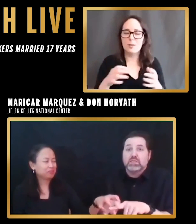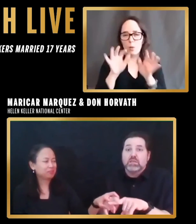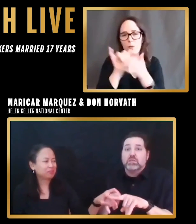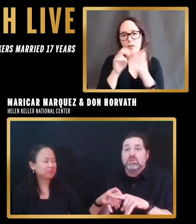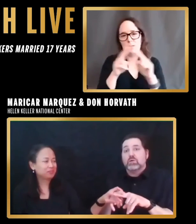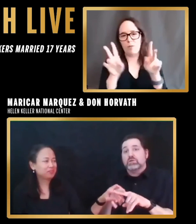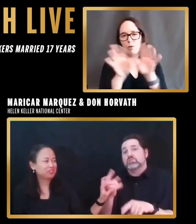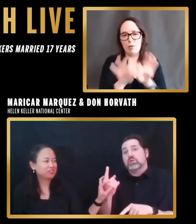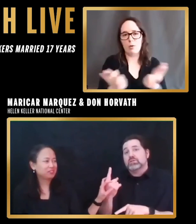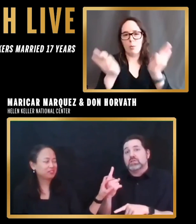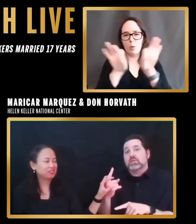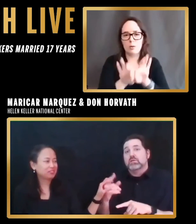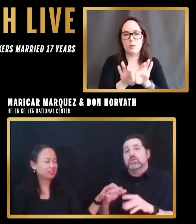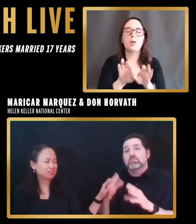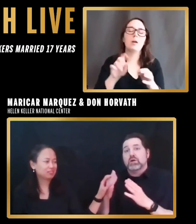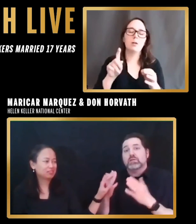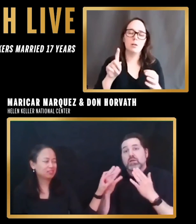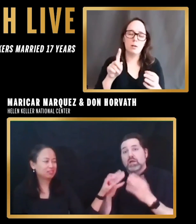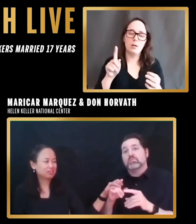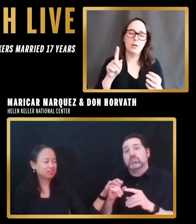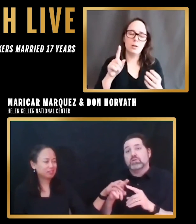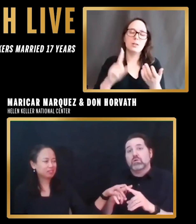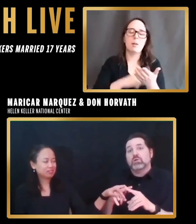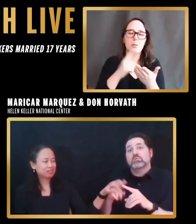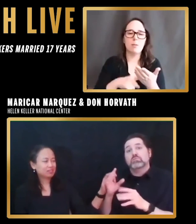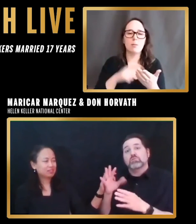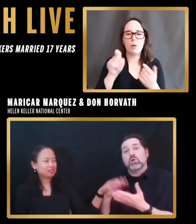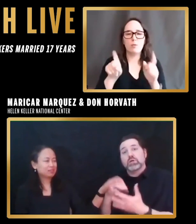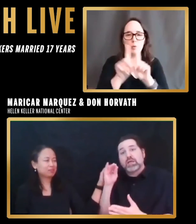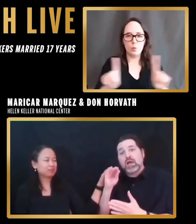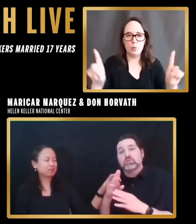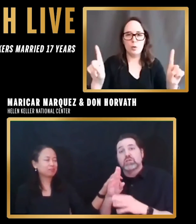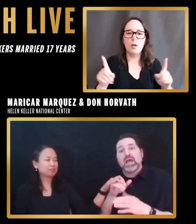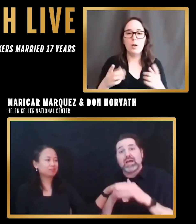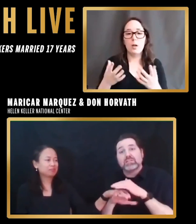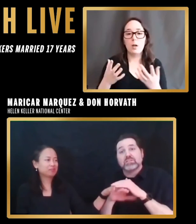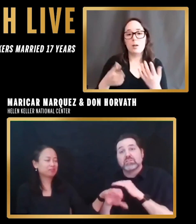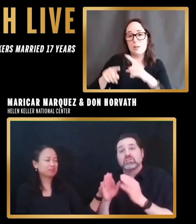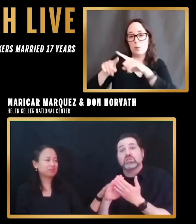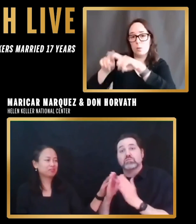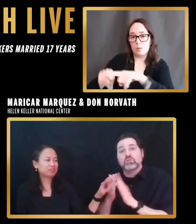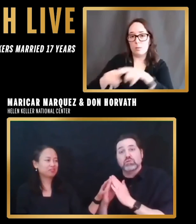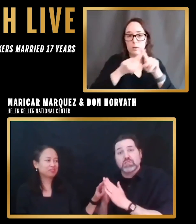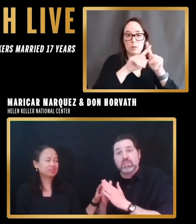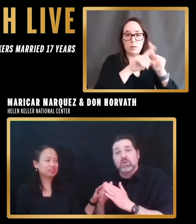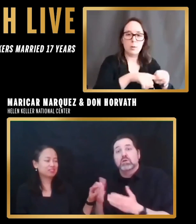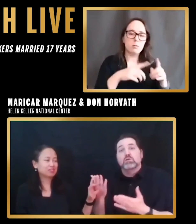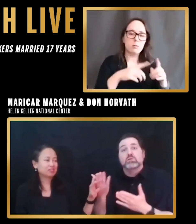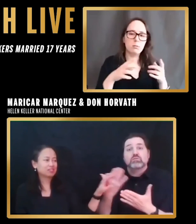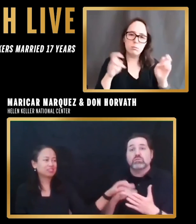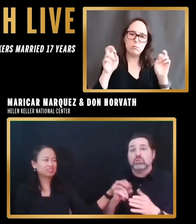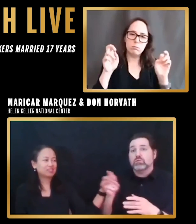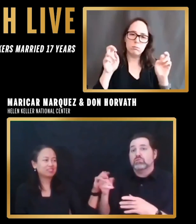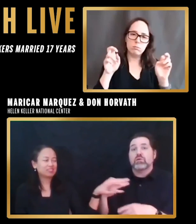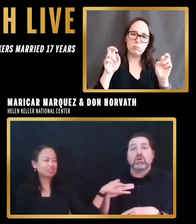Dependency, is one thing, but, learning how to access the community